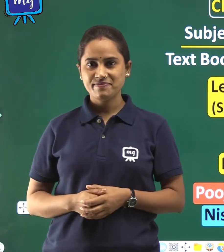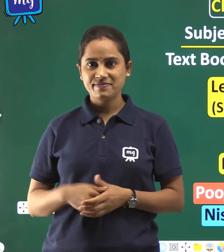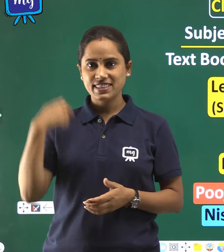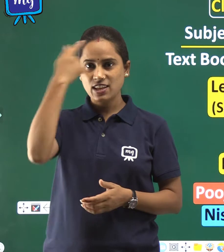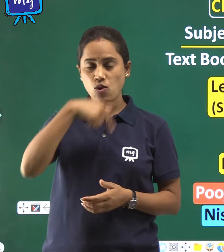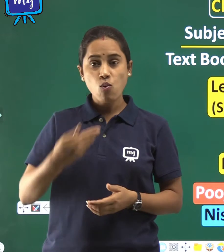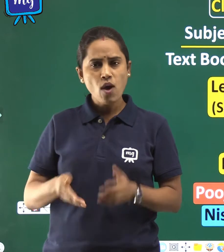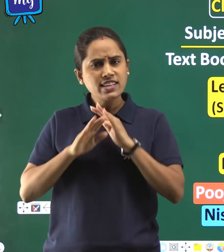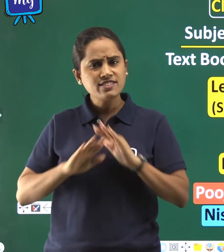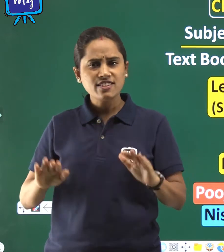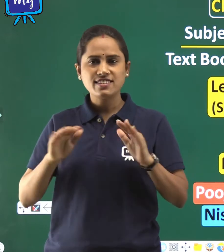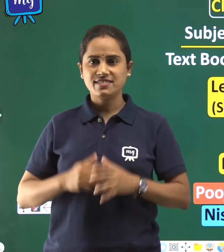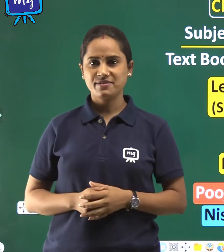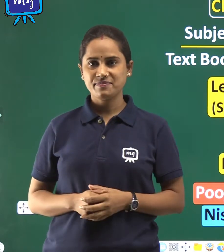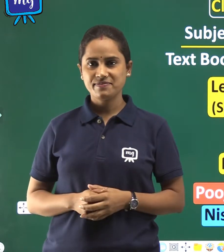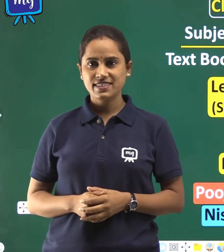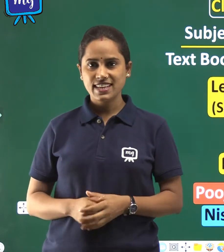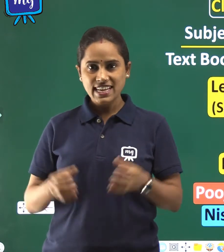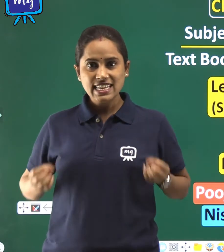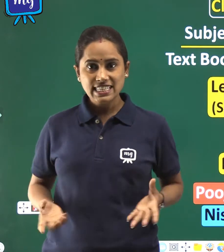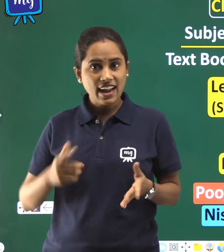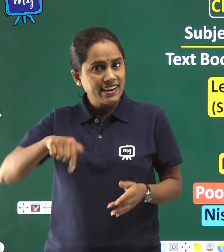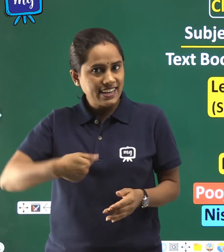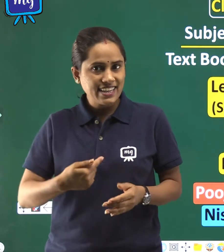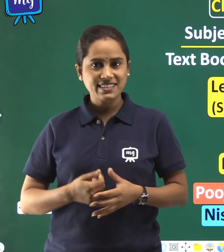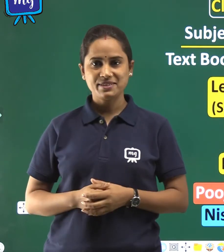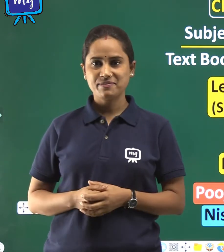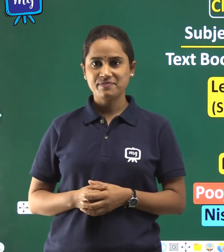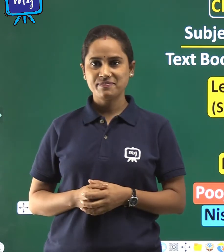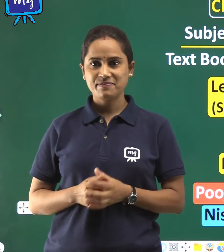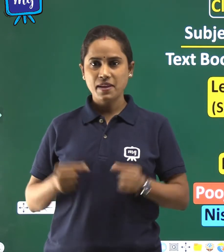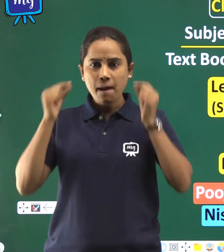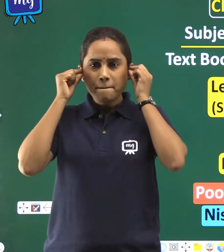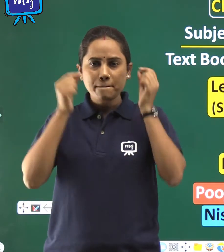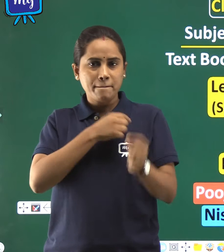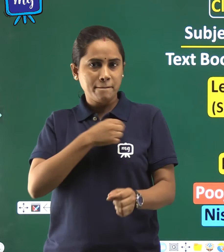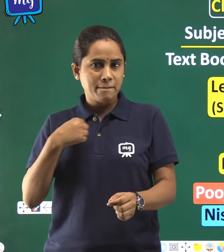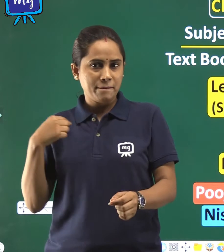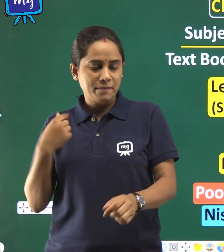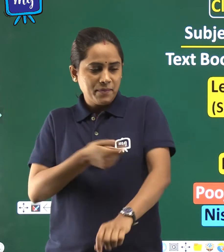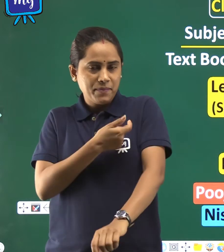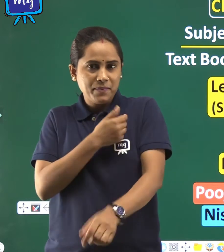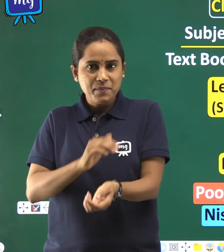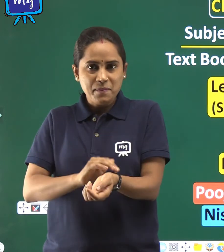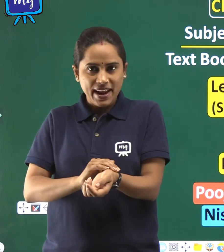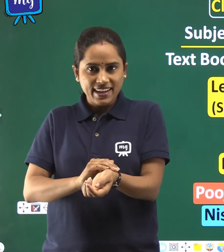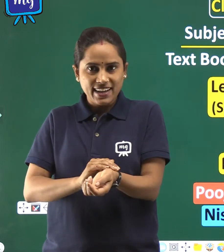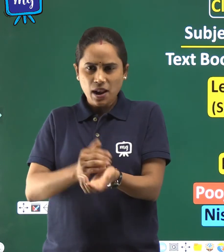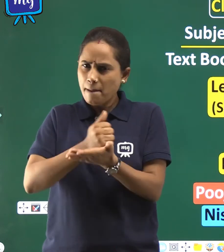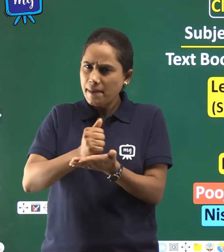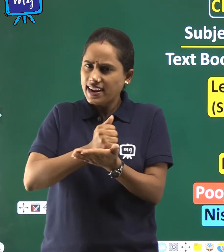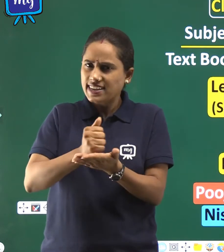who has just started his medical practice.